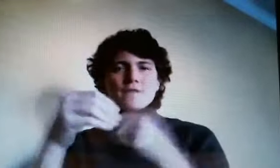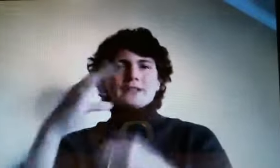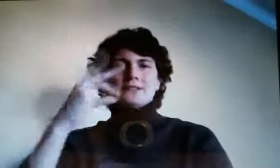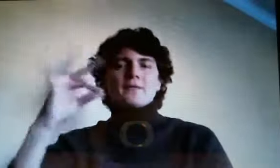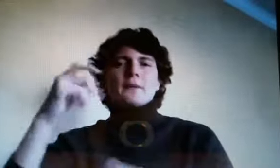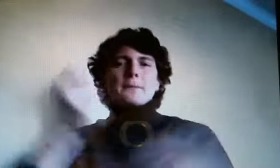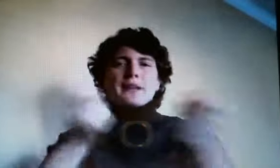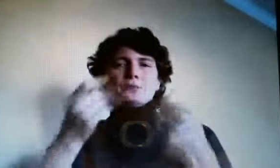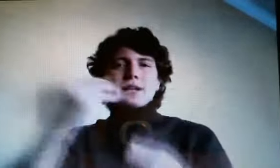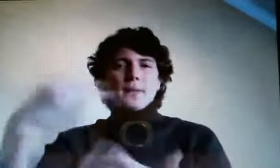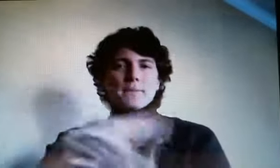format